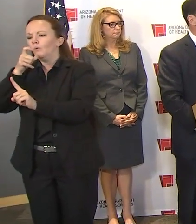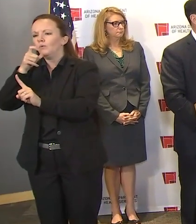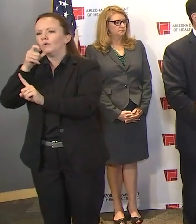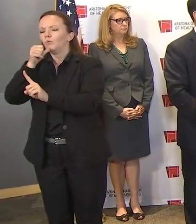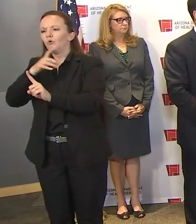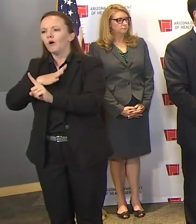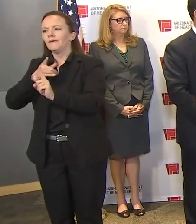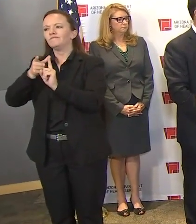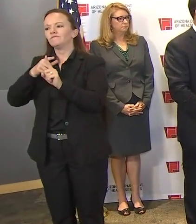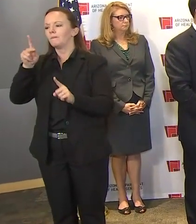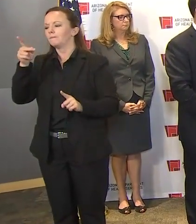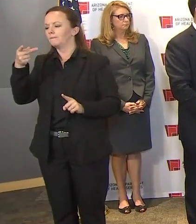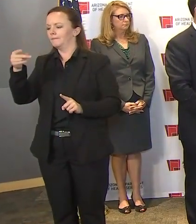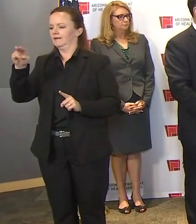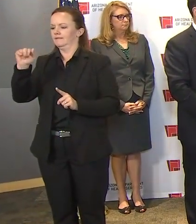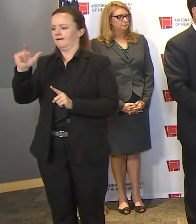who's